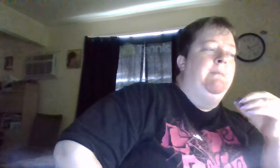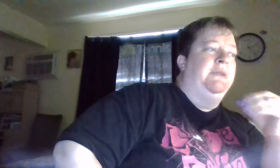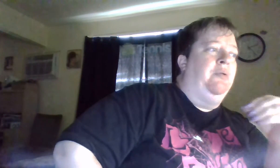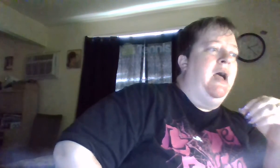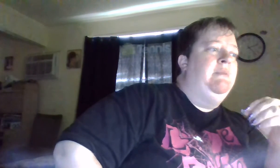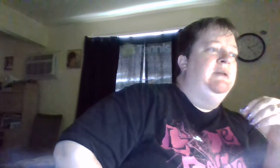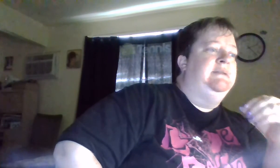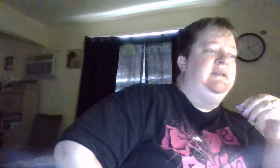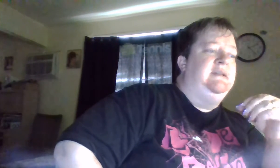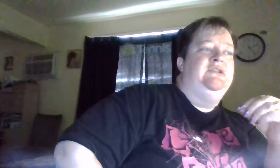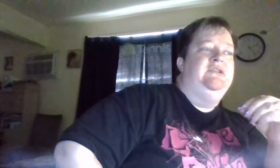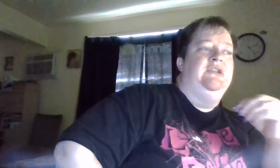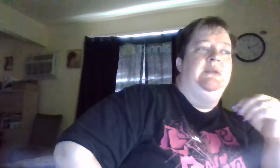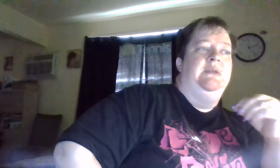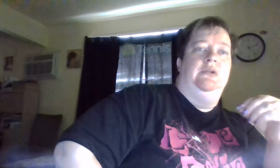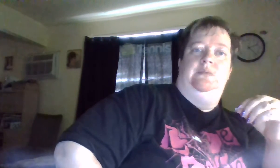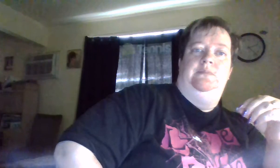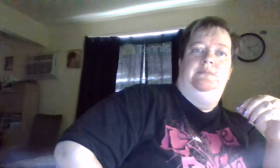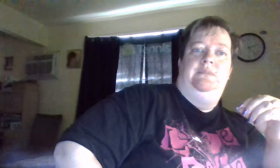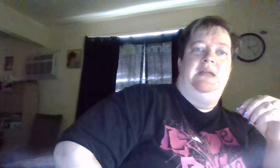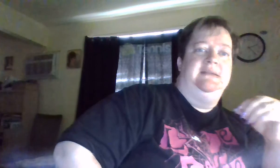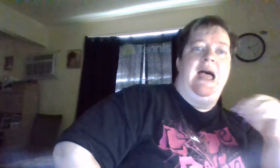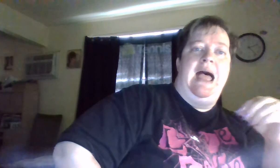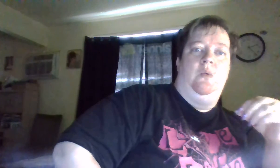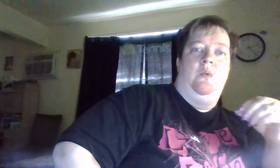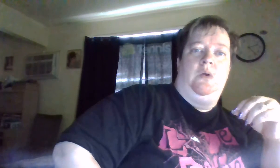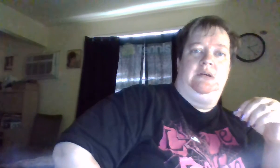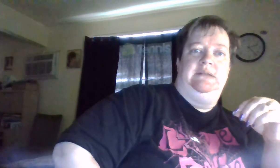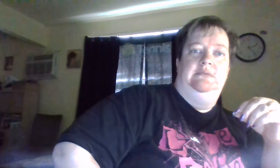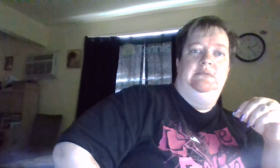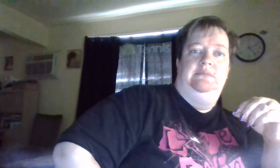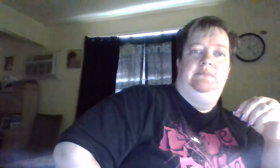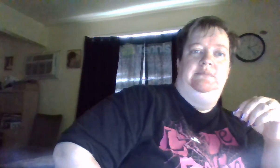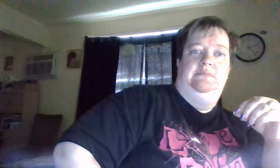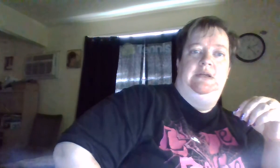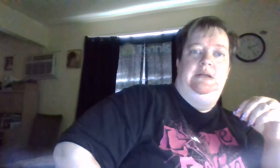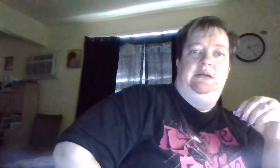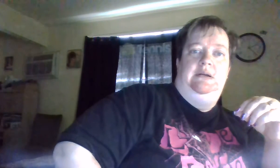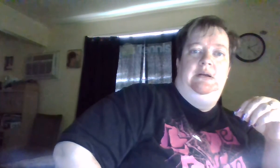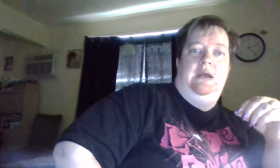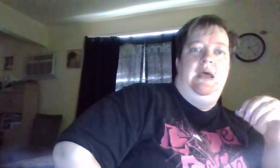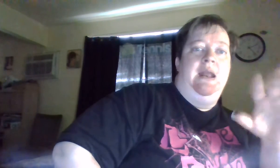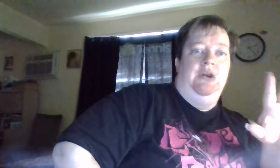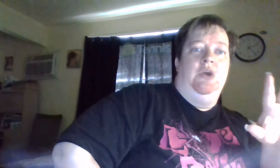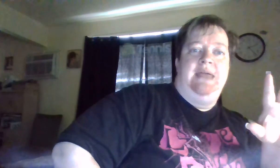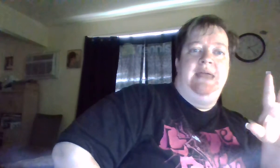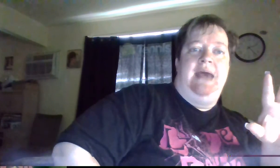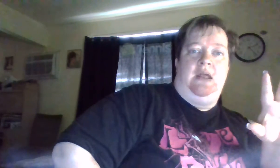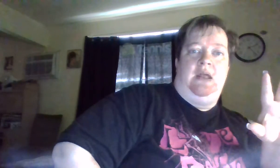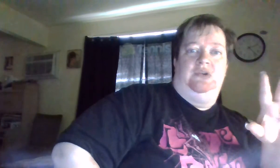the problem is all they see is the doom and the gloom. That's not how it works. And I'm going to go into that at another